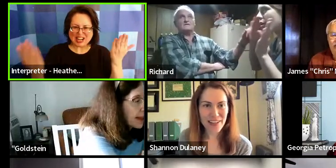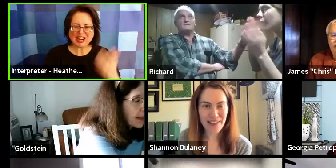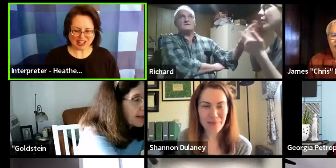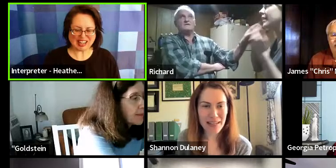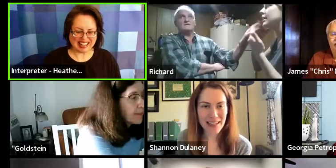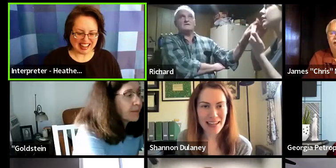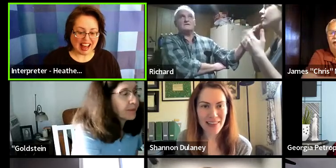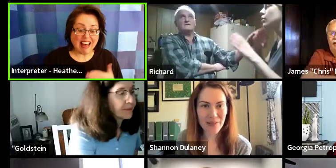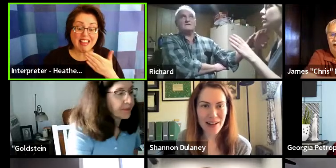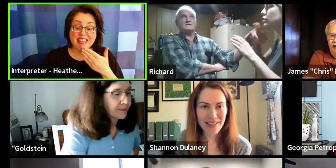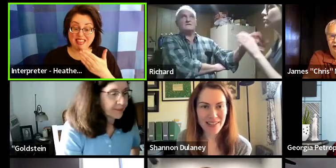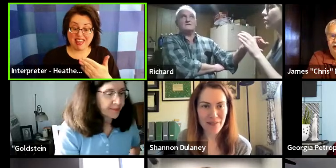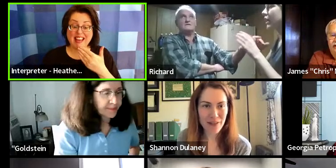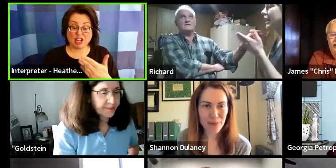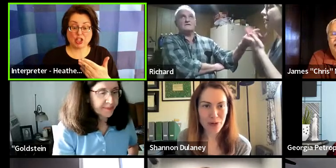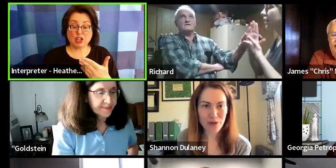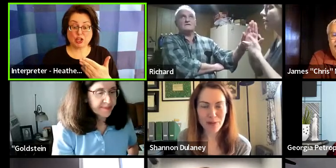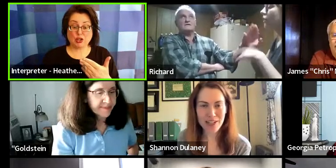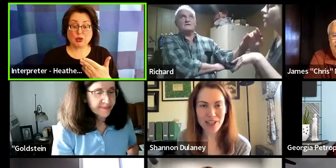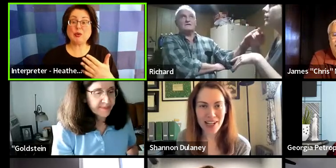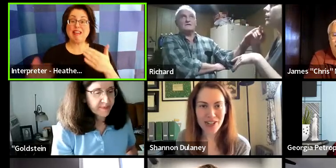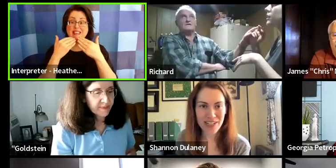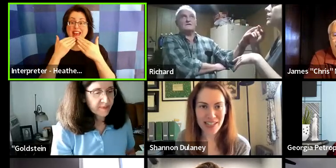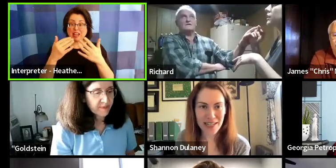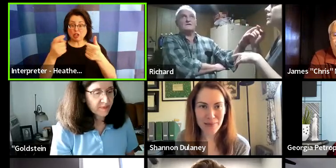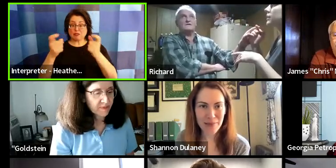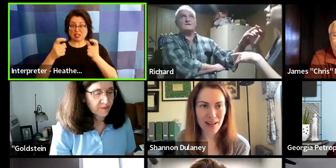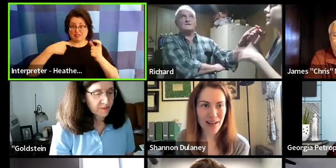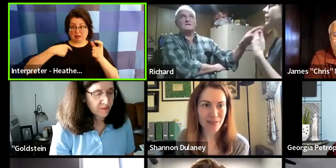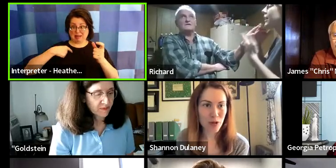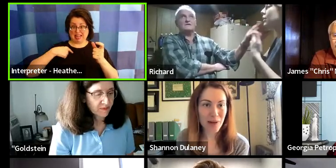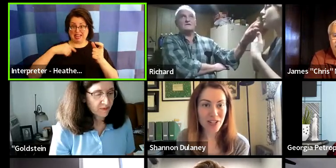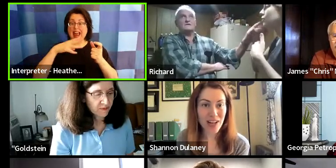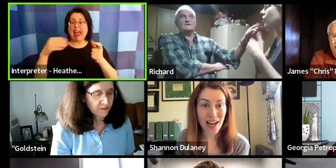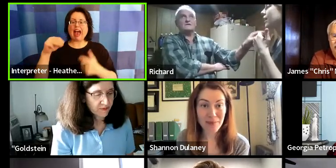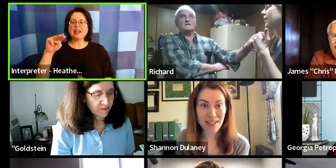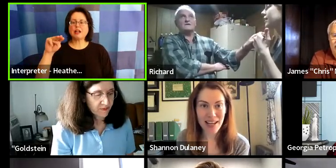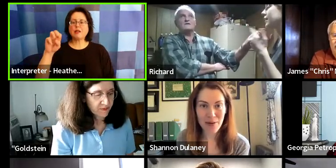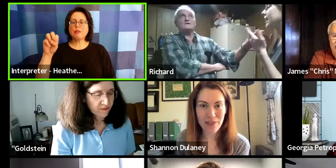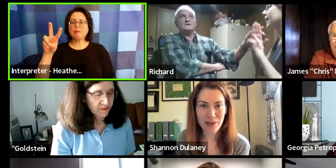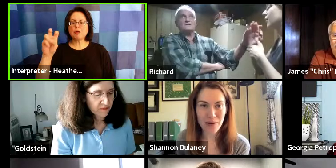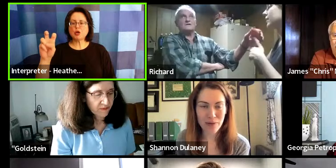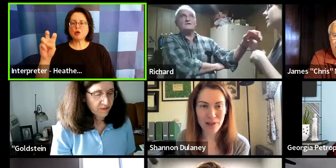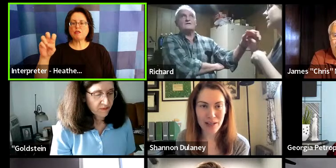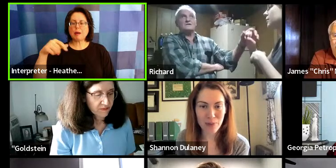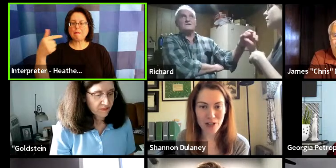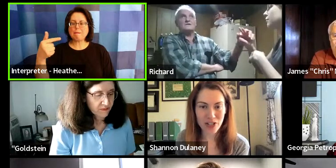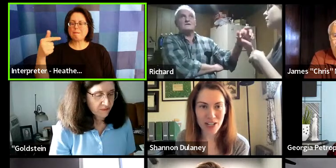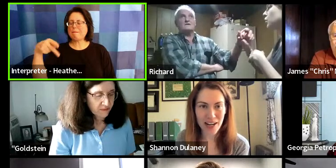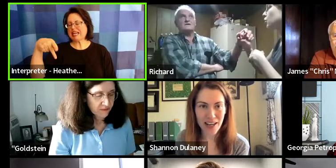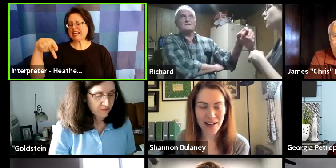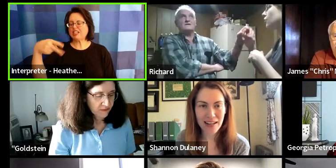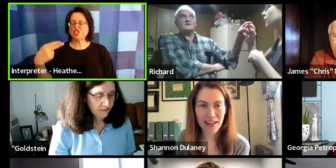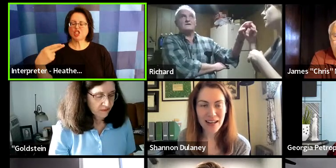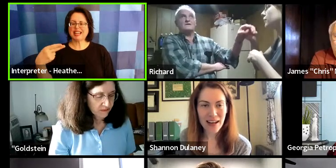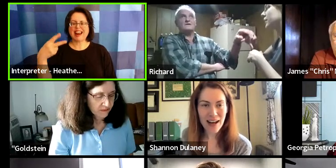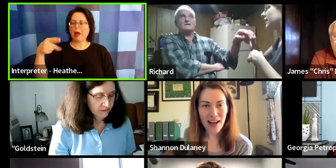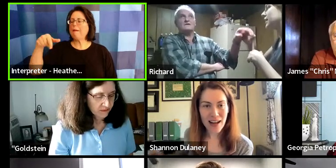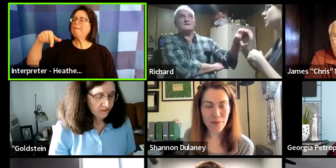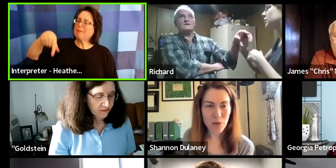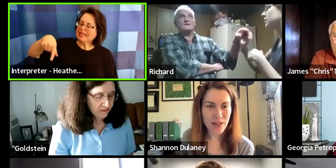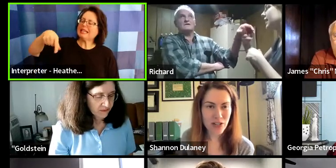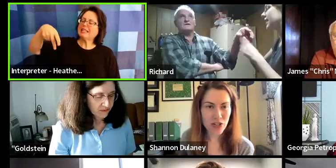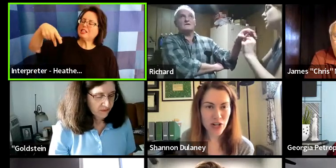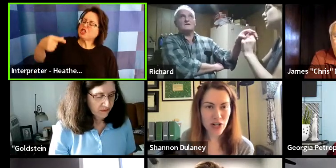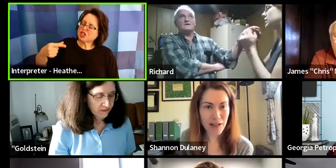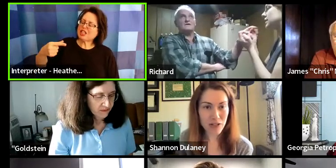thank you for giving me and the rest of the Move PGH team so much time today with you. We really appreciate it.